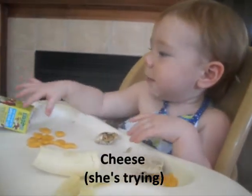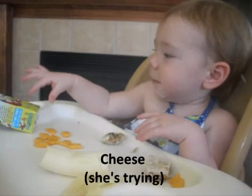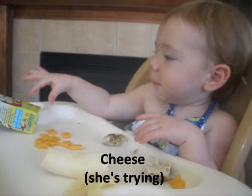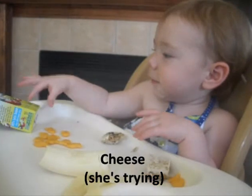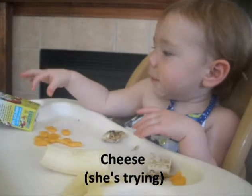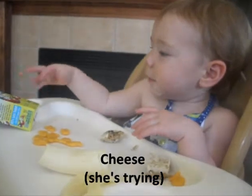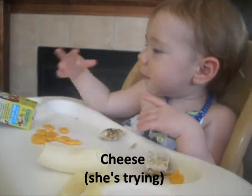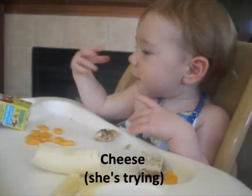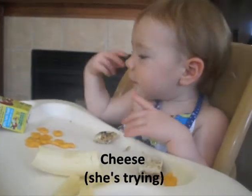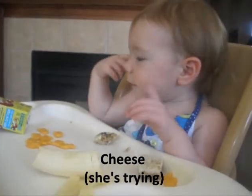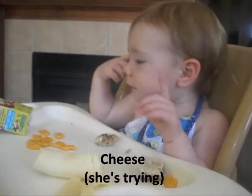Almost. What's that?